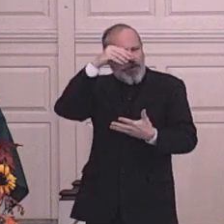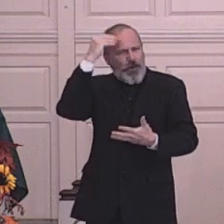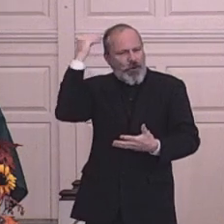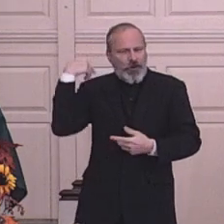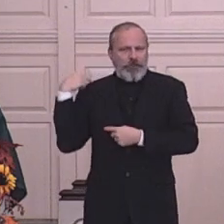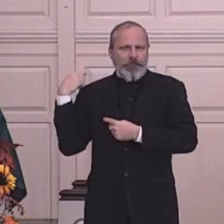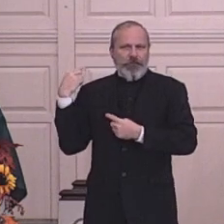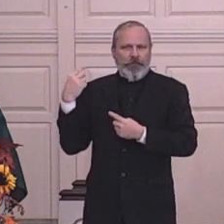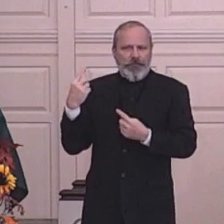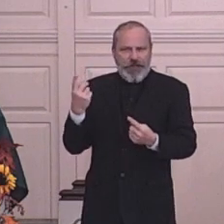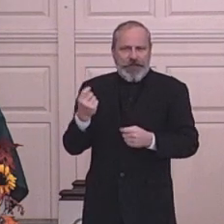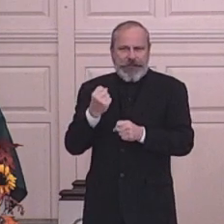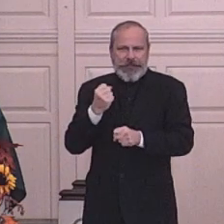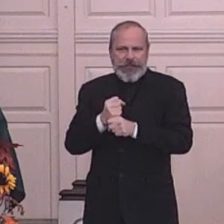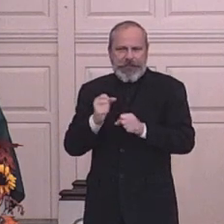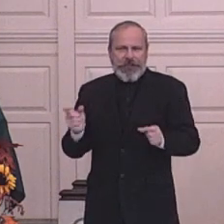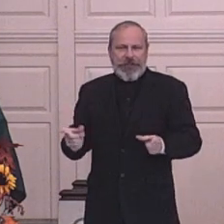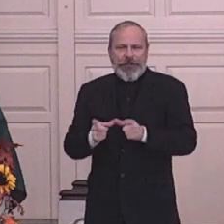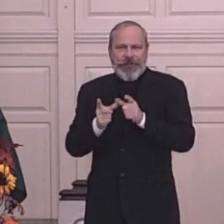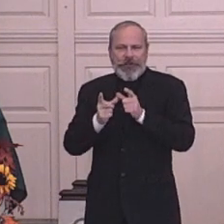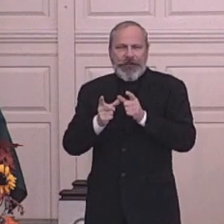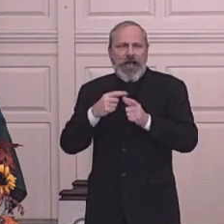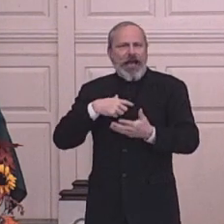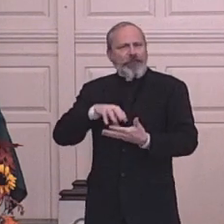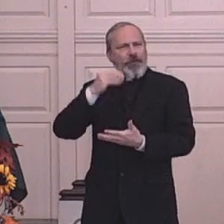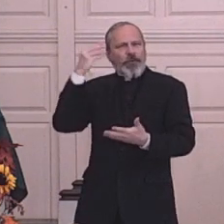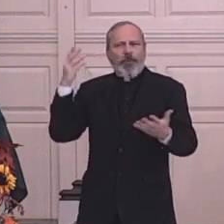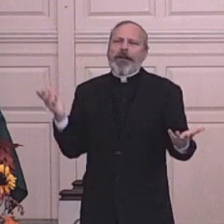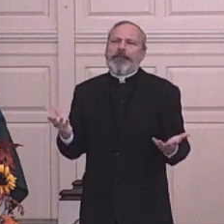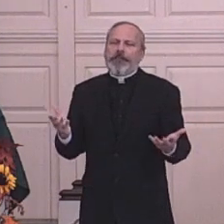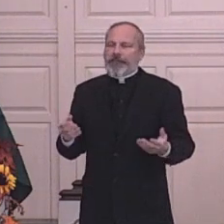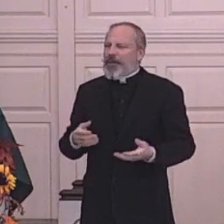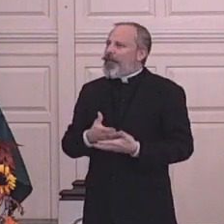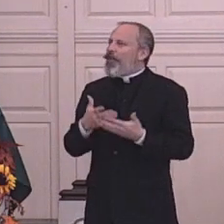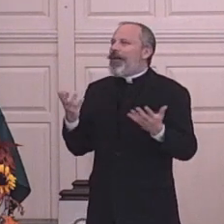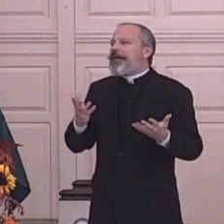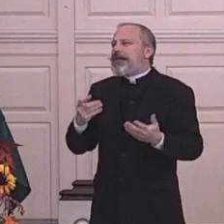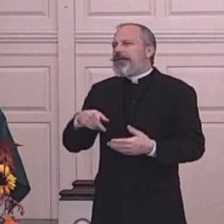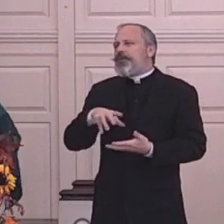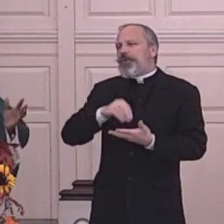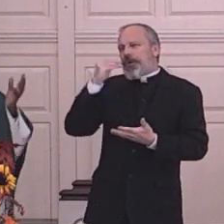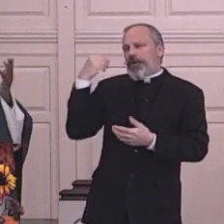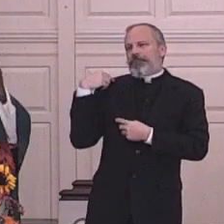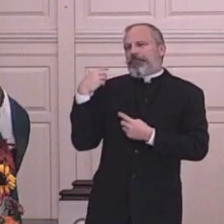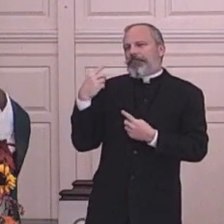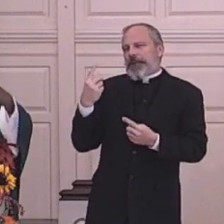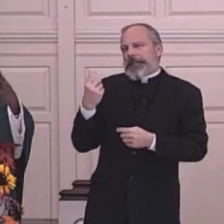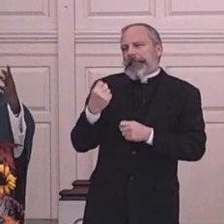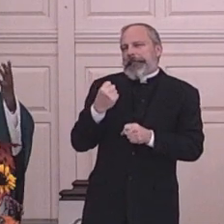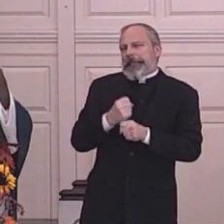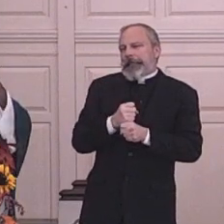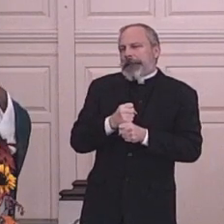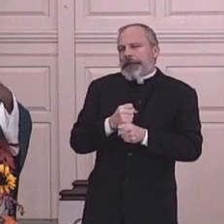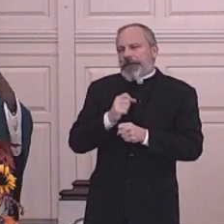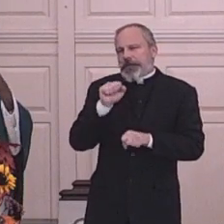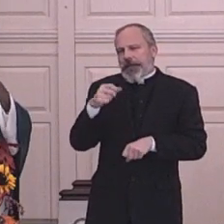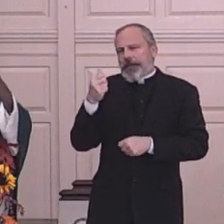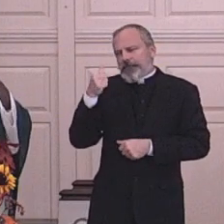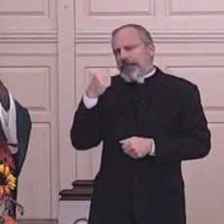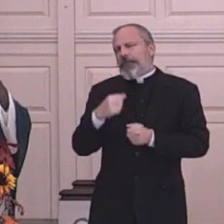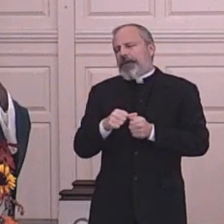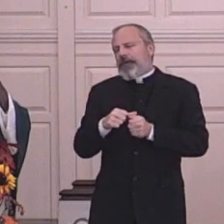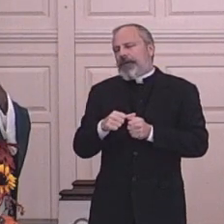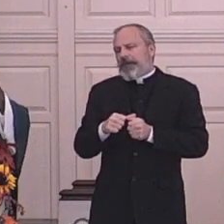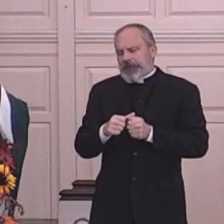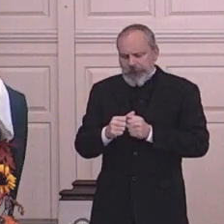that during this liturgical year I've learned this? What is it that you can call to memory. Say,